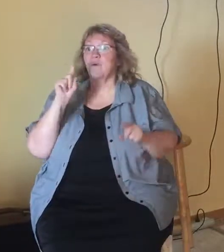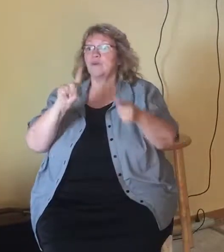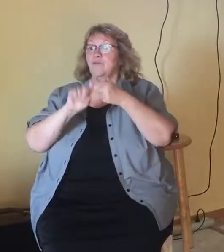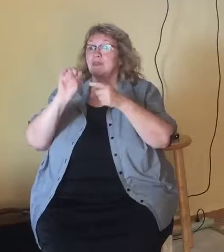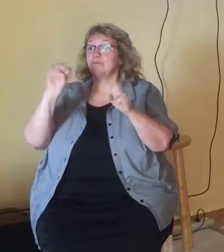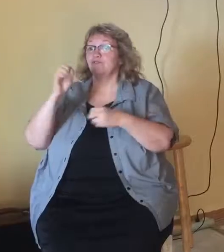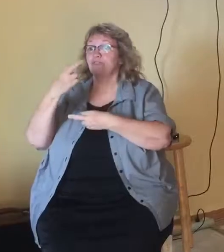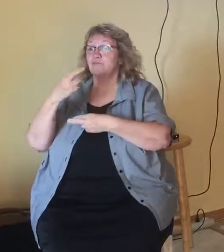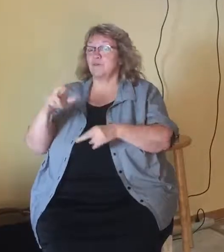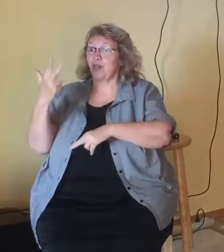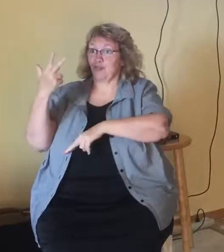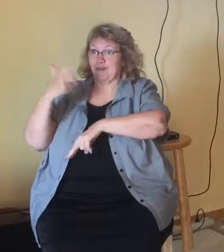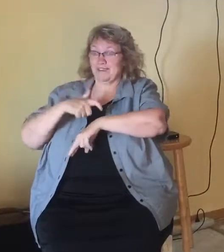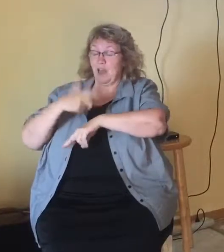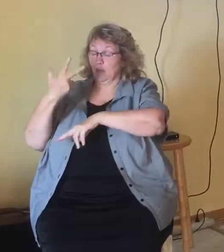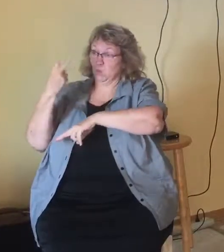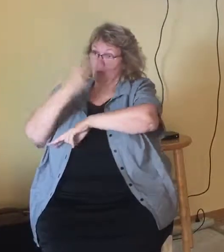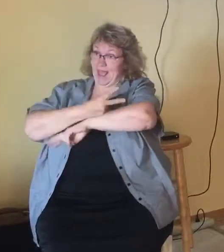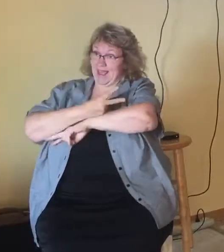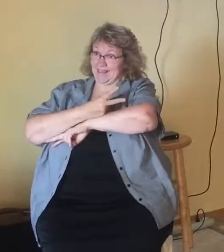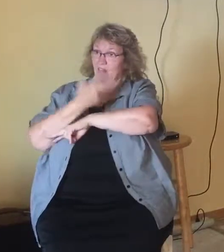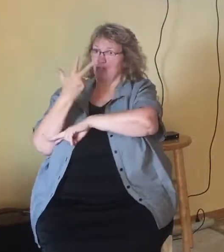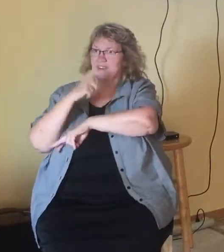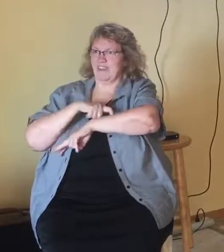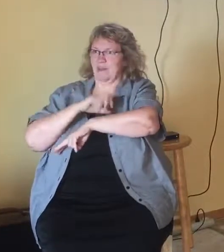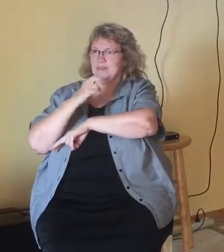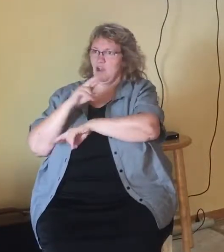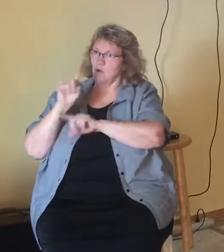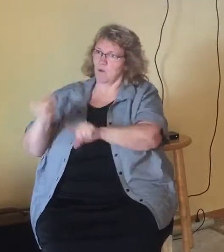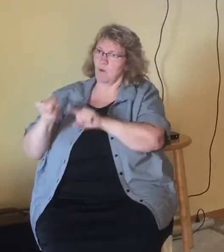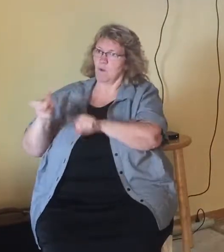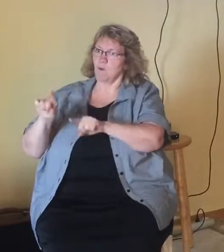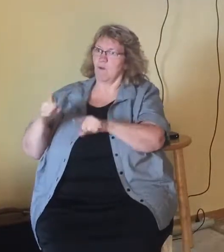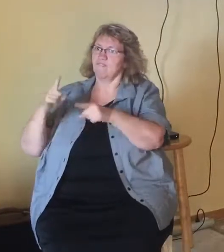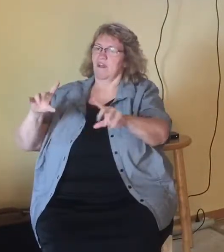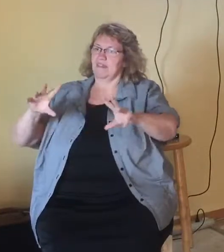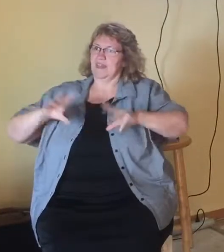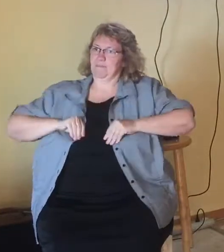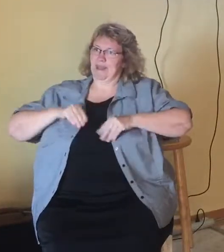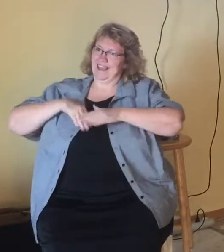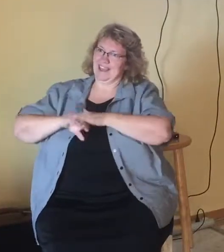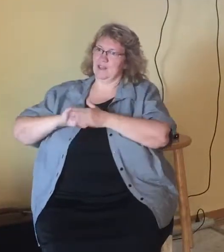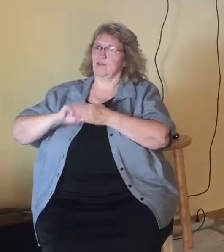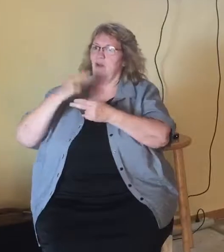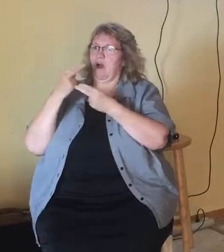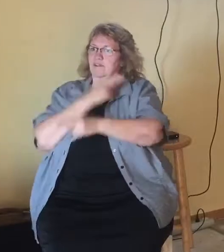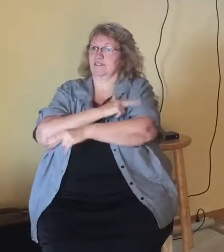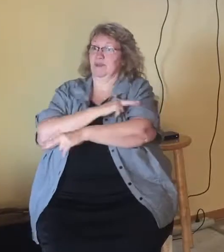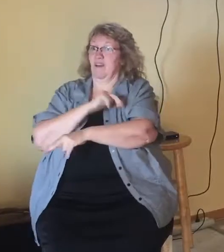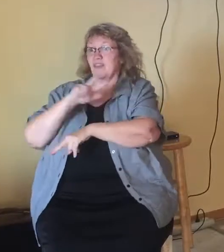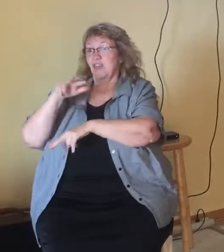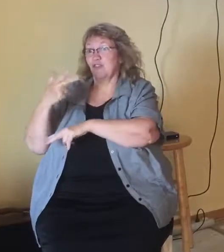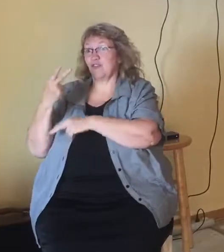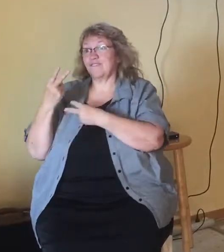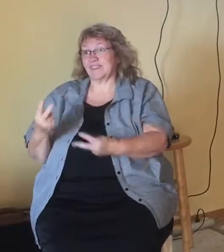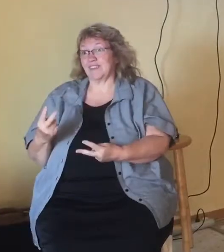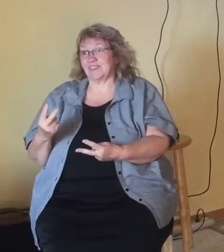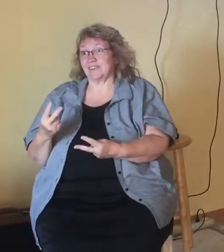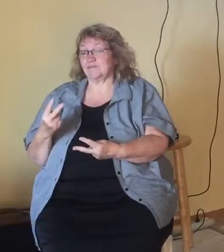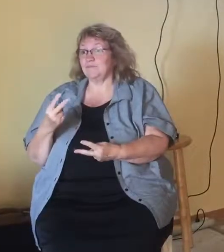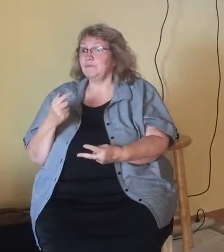ER 3 times in 2 days, and ended up being admitted the 3rd visit. So